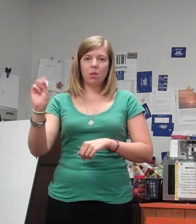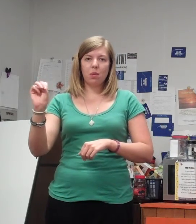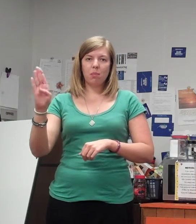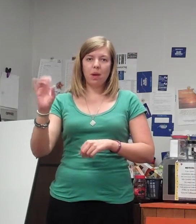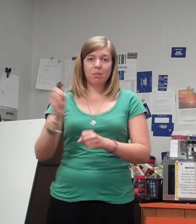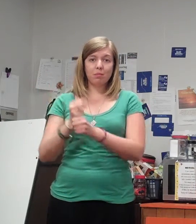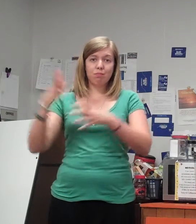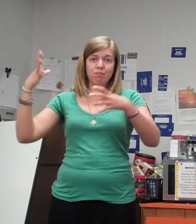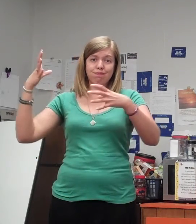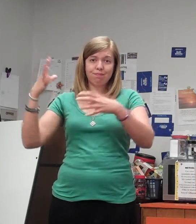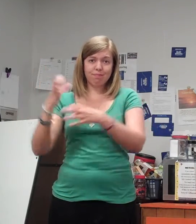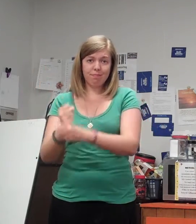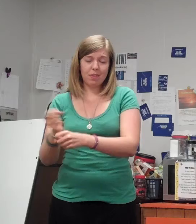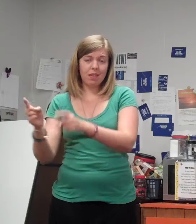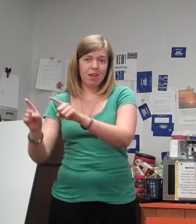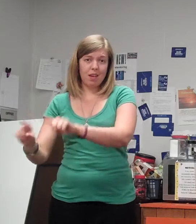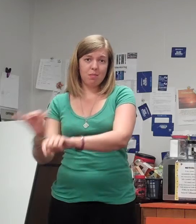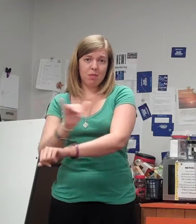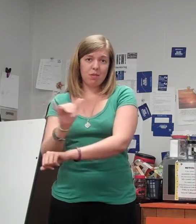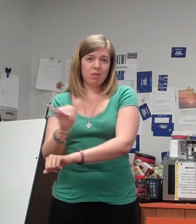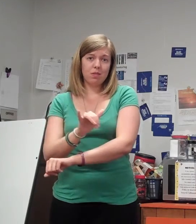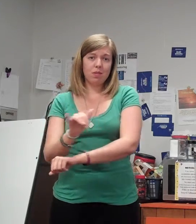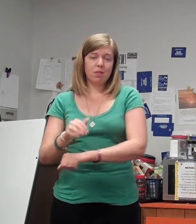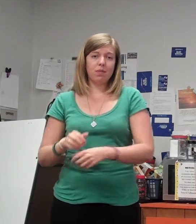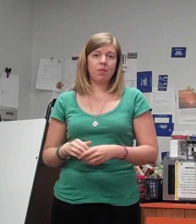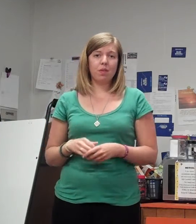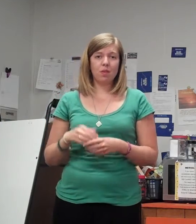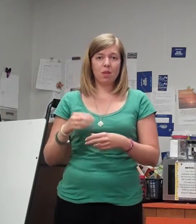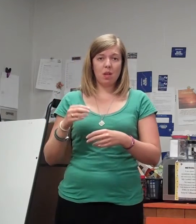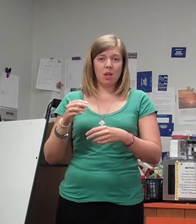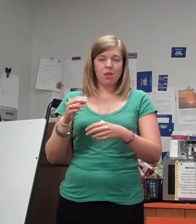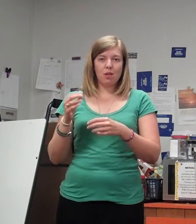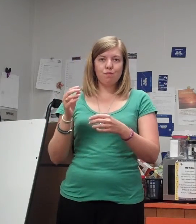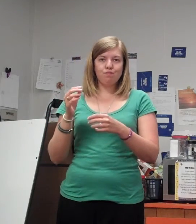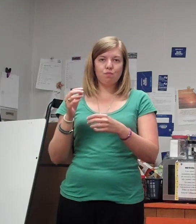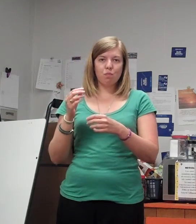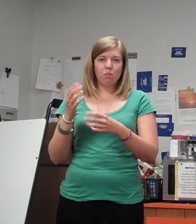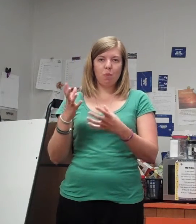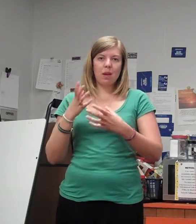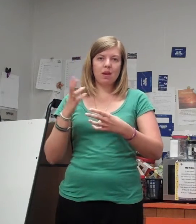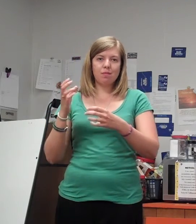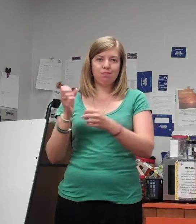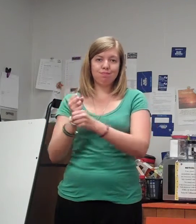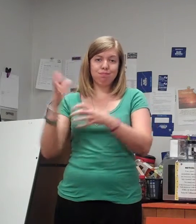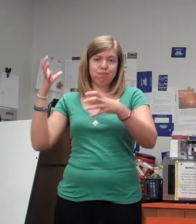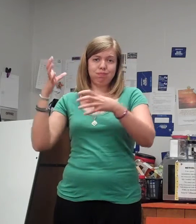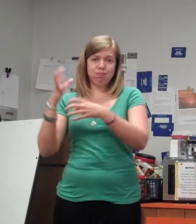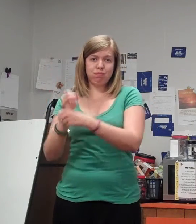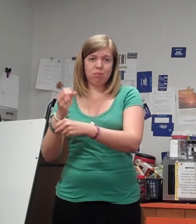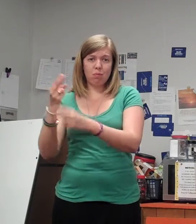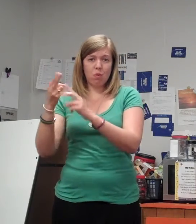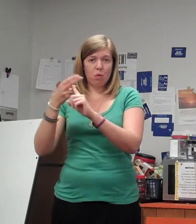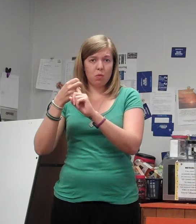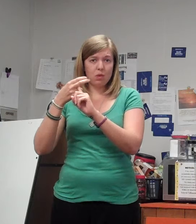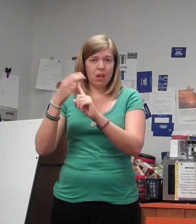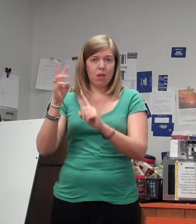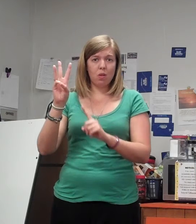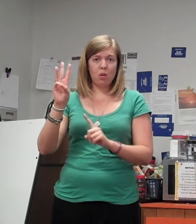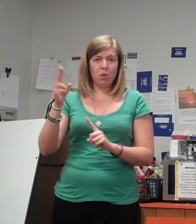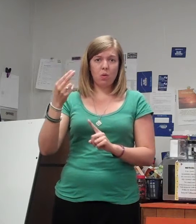bomb the White Swan Hotel, which is the hotel that everybody uses when they adopt in China, it seems like. The majority